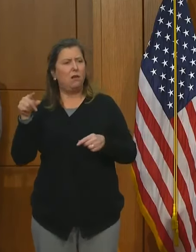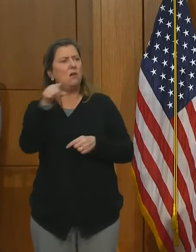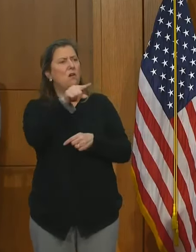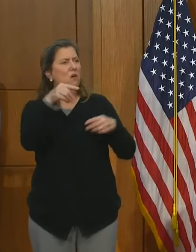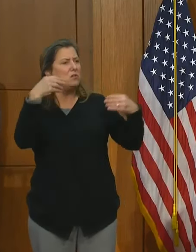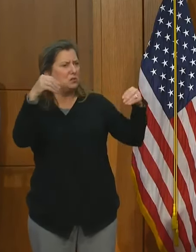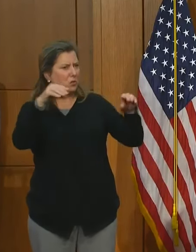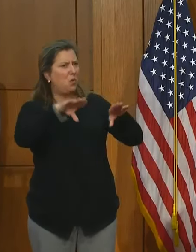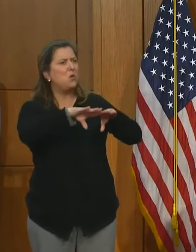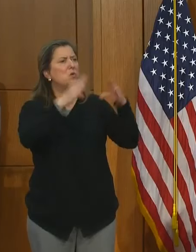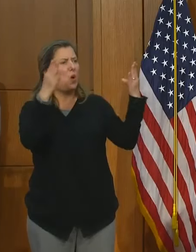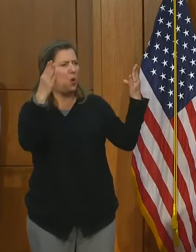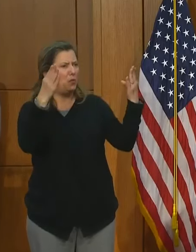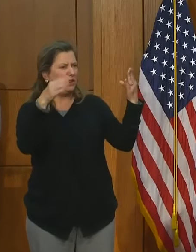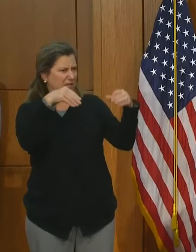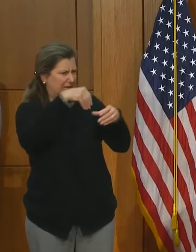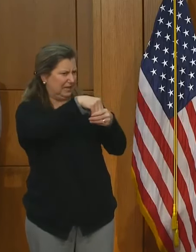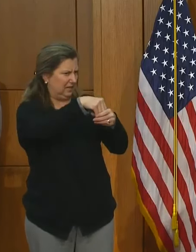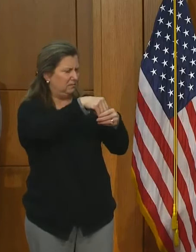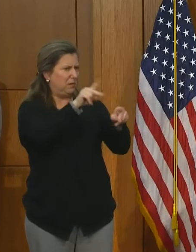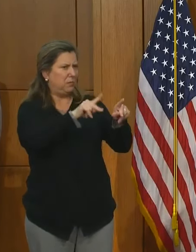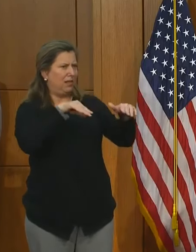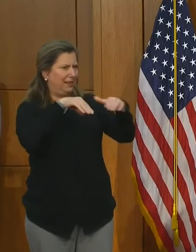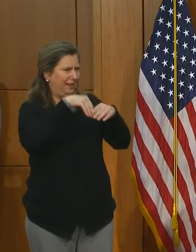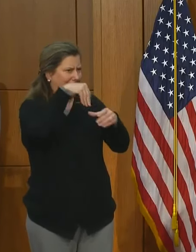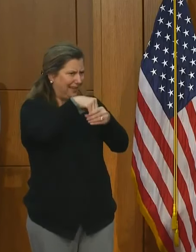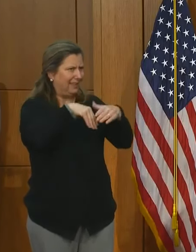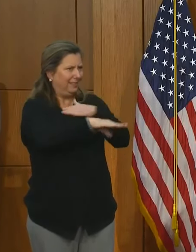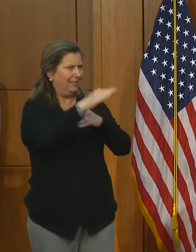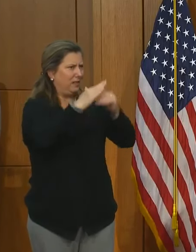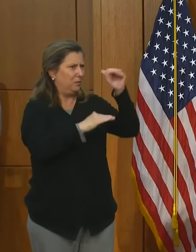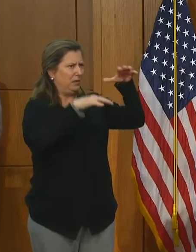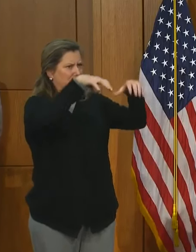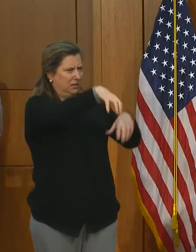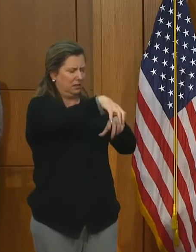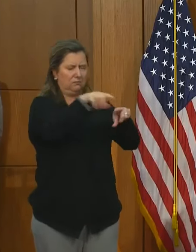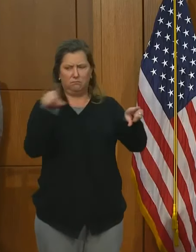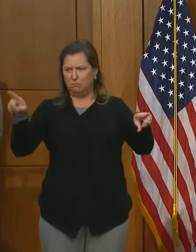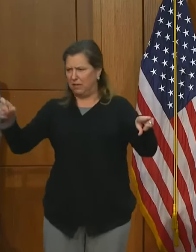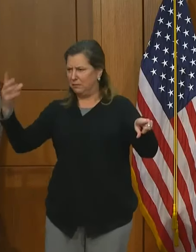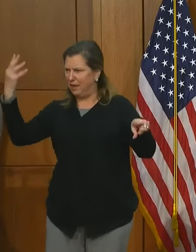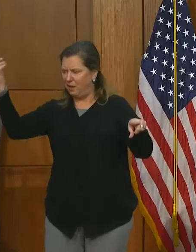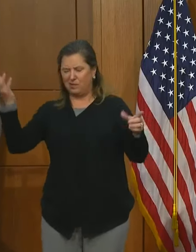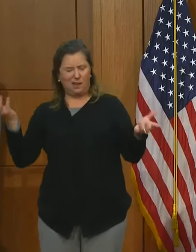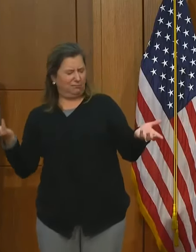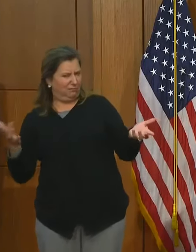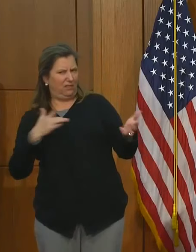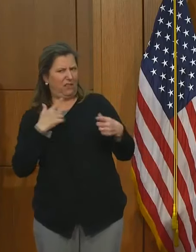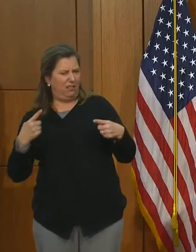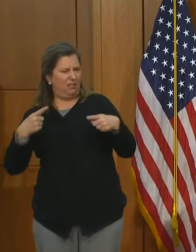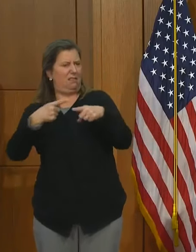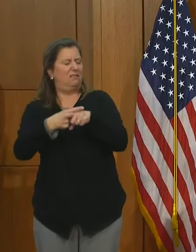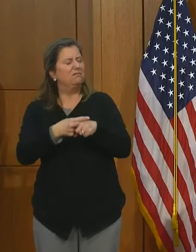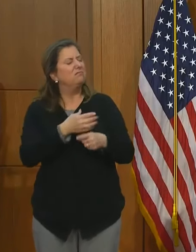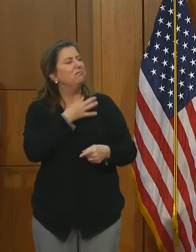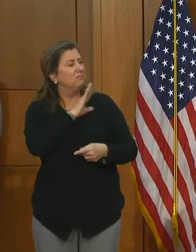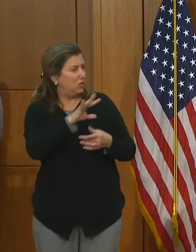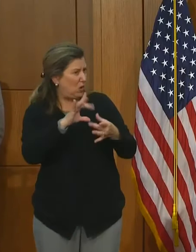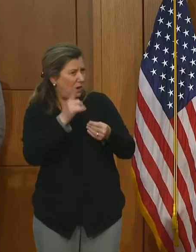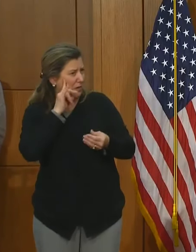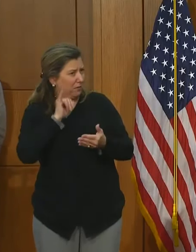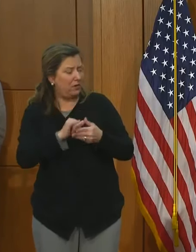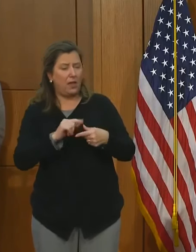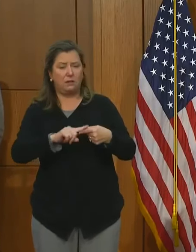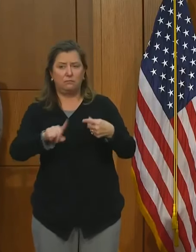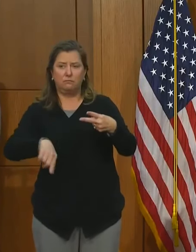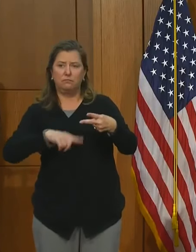are allowed to open with indoor capacity but not restaurants. So what do you say to people who overall think that these requirements are contradictory in some ways? And then also,